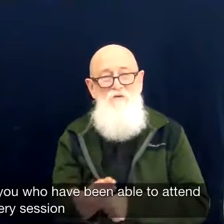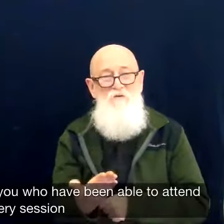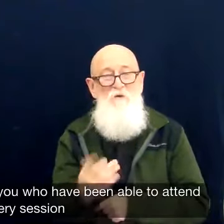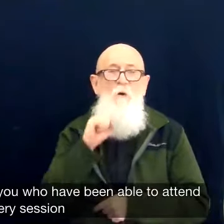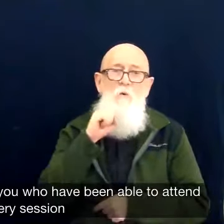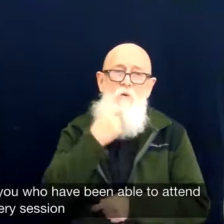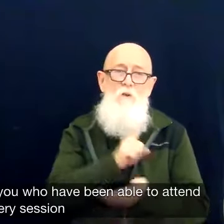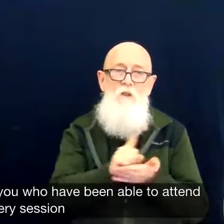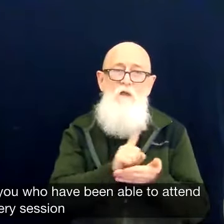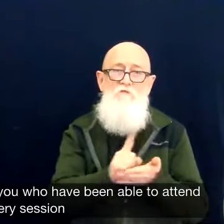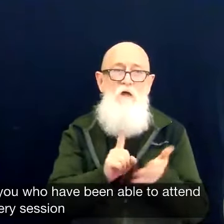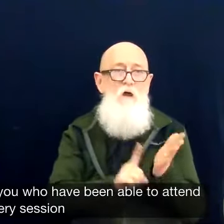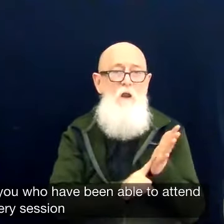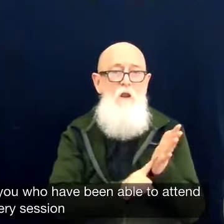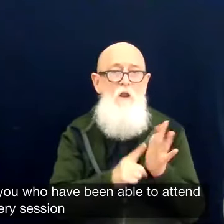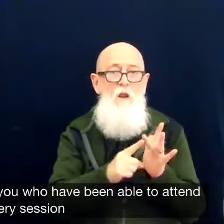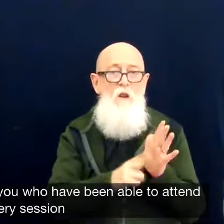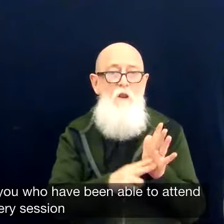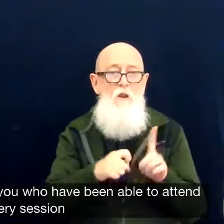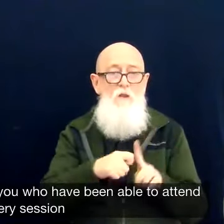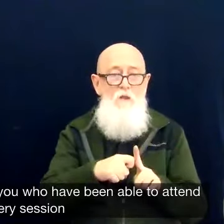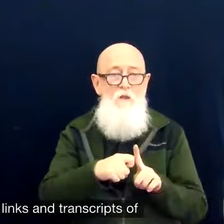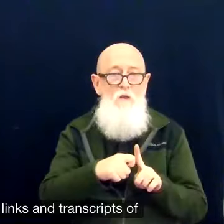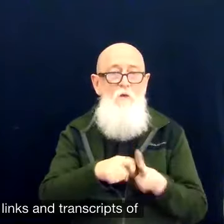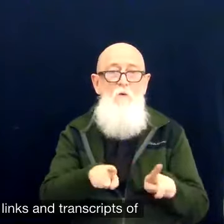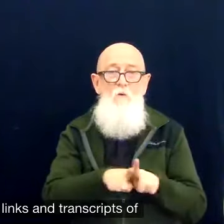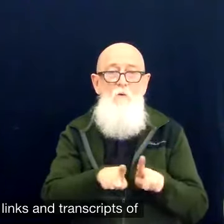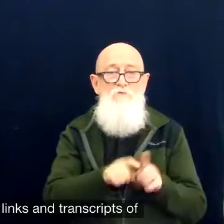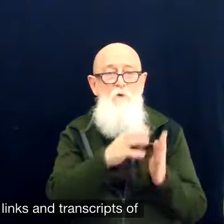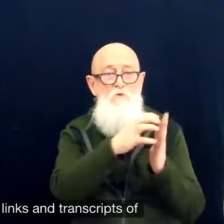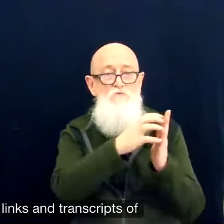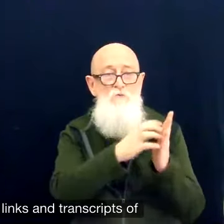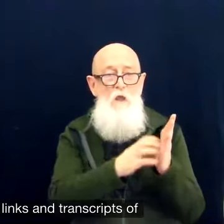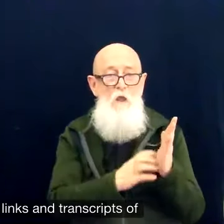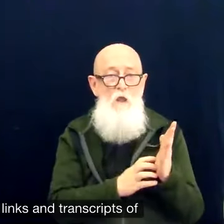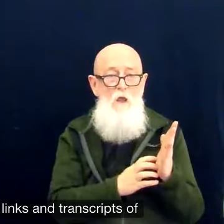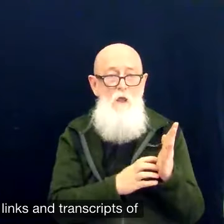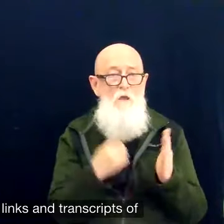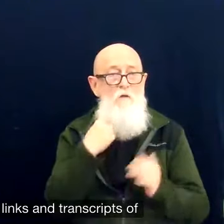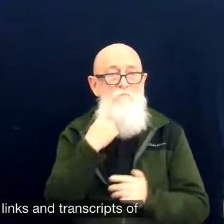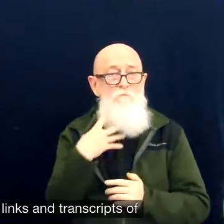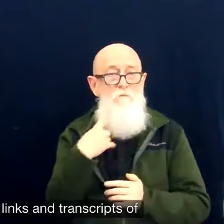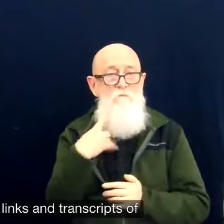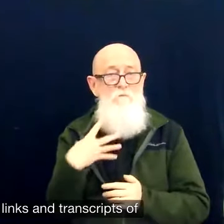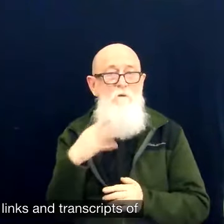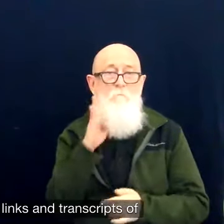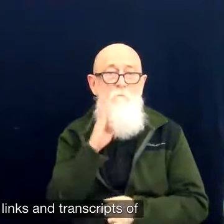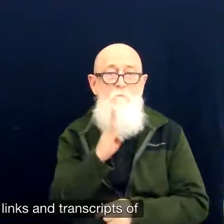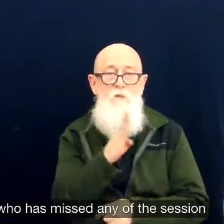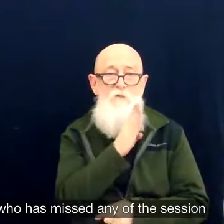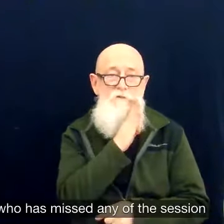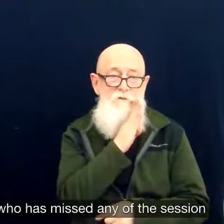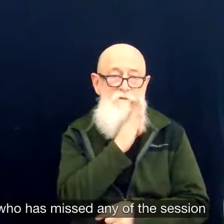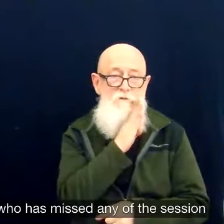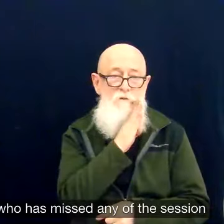and transcripts of all sessions for anybody who has missed any of the sessions.